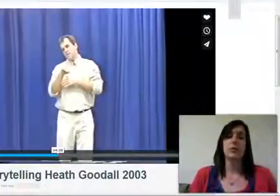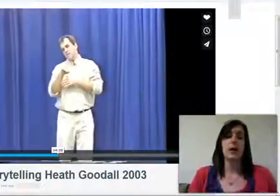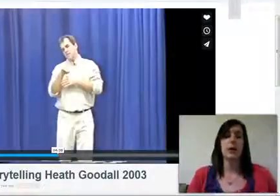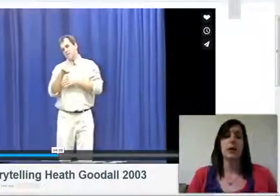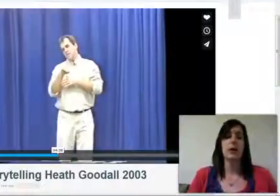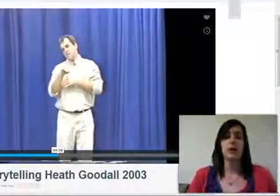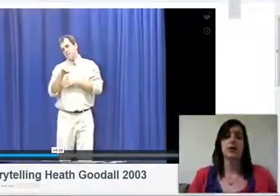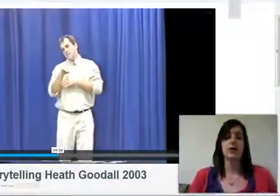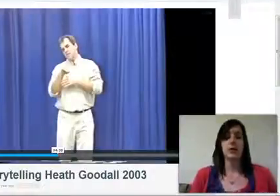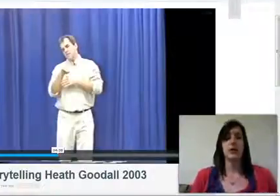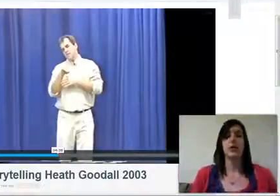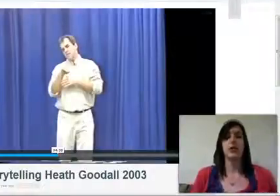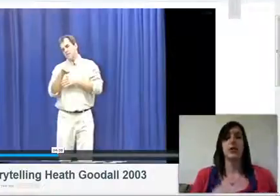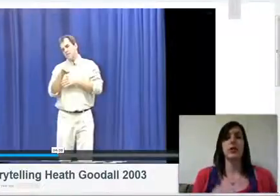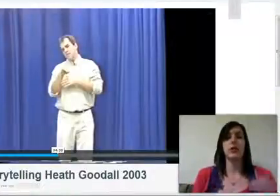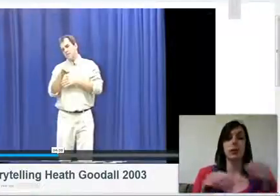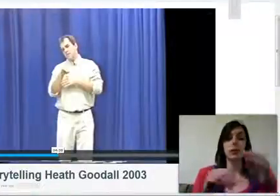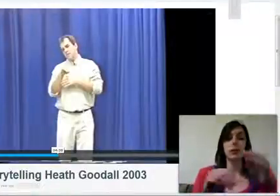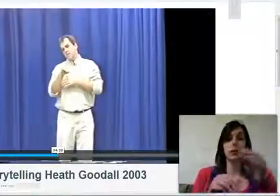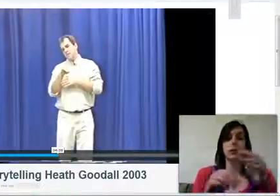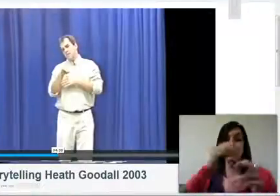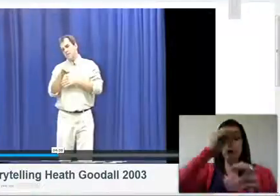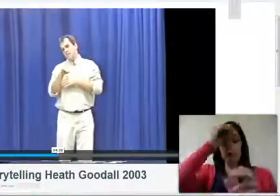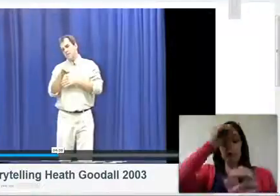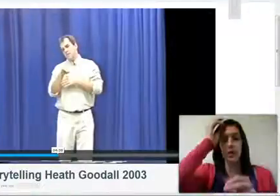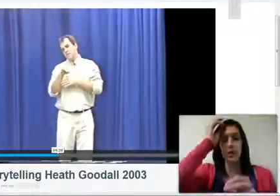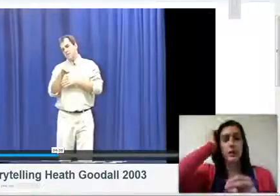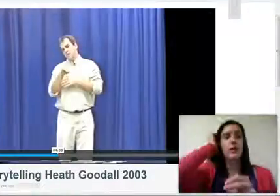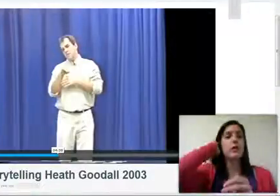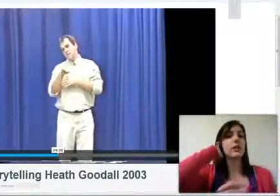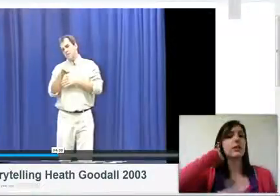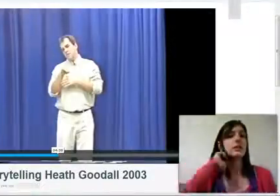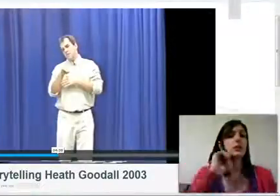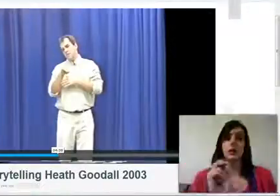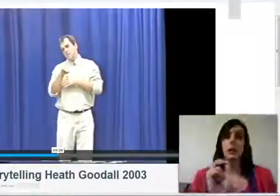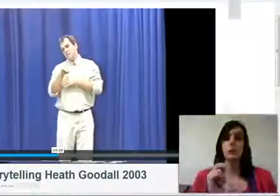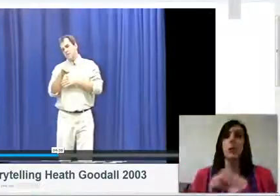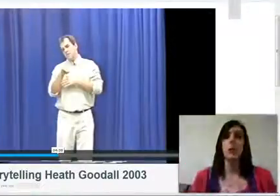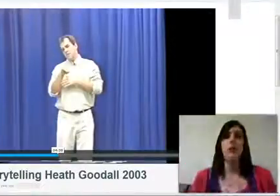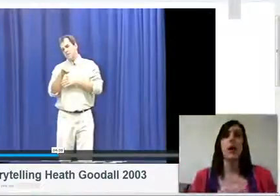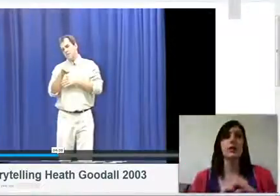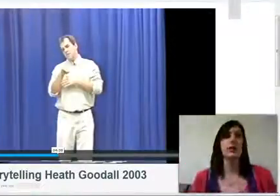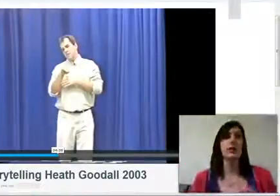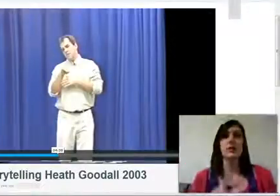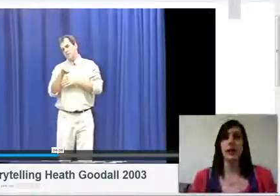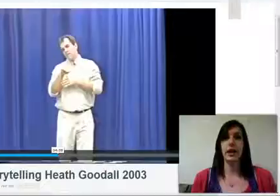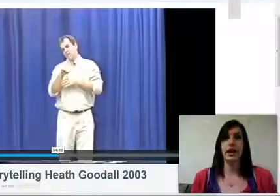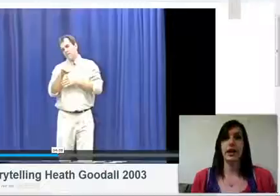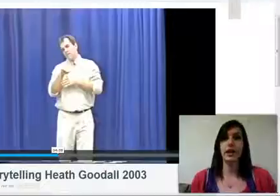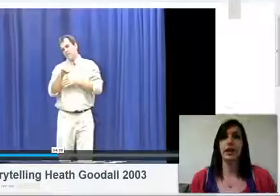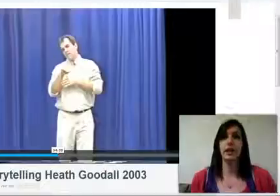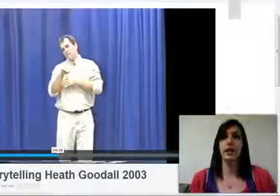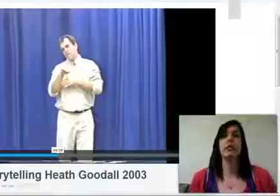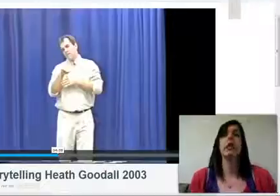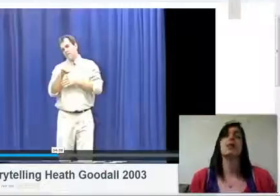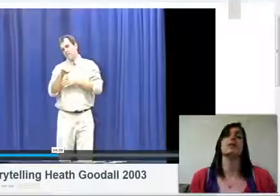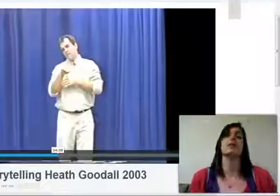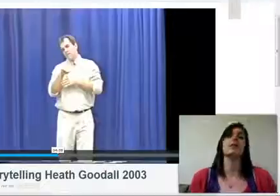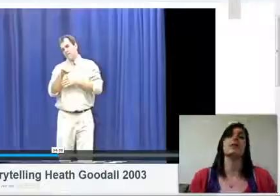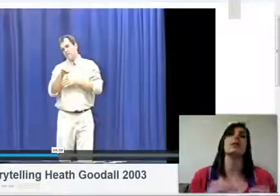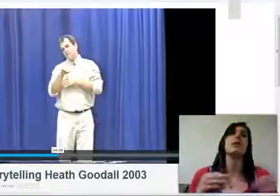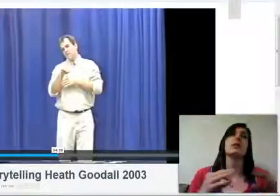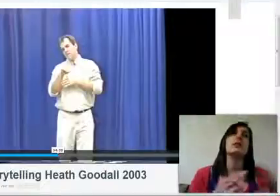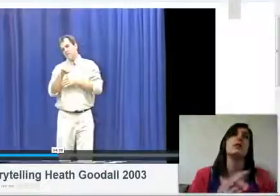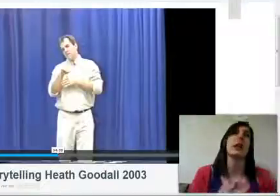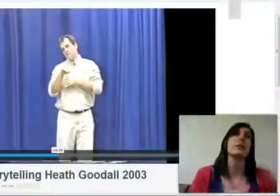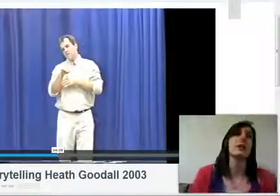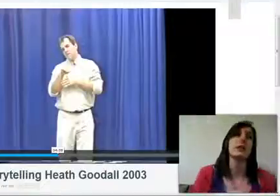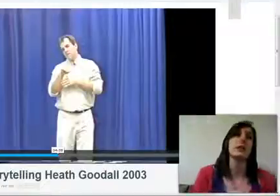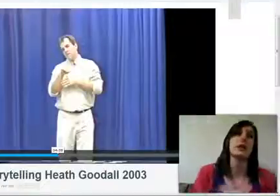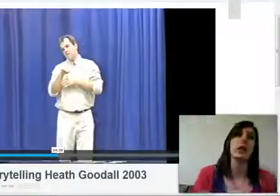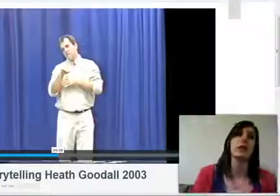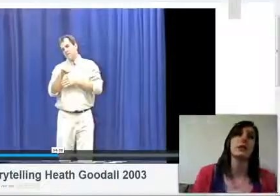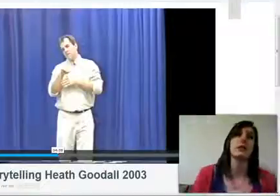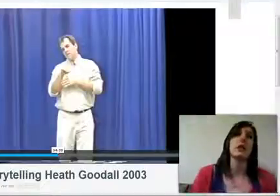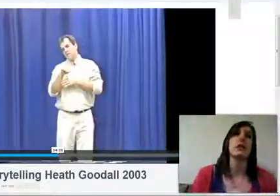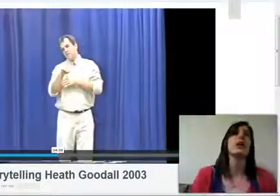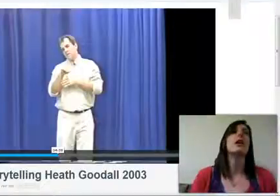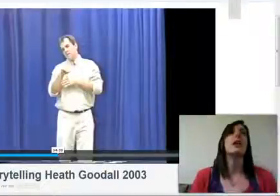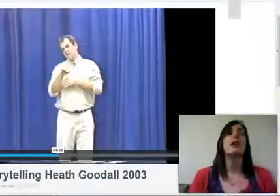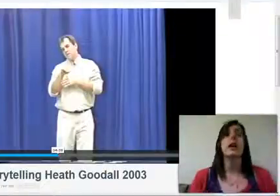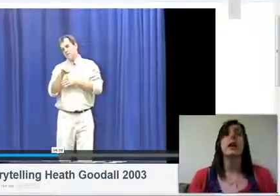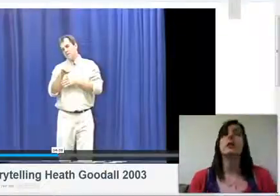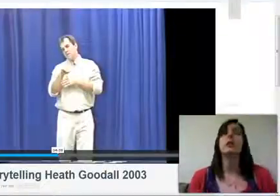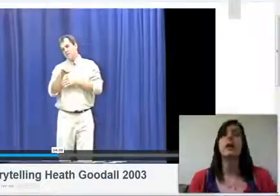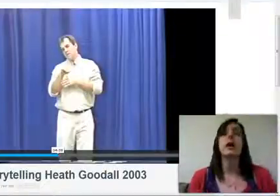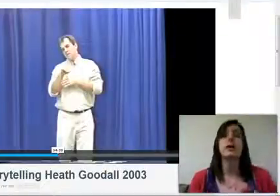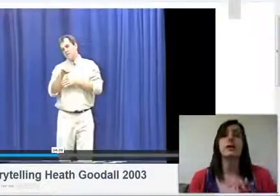So when Sophia climbed up to the tree and she's looking out over the horizon and he's describing what everything looks